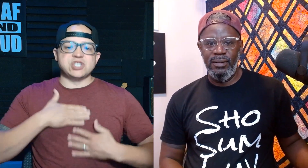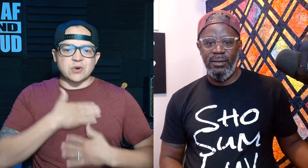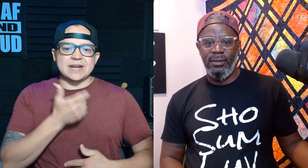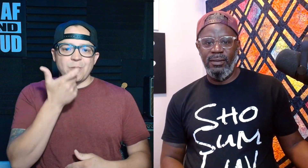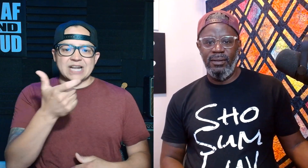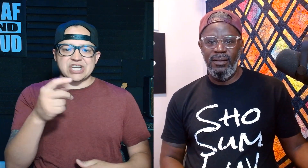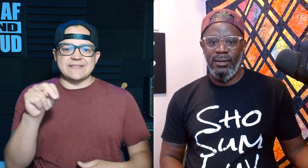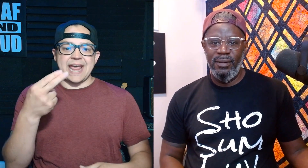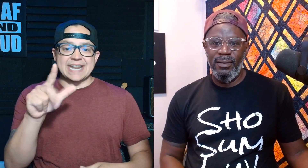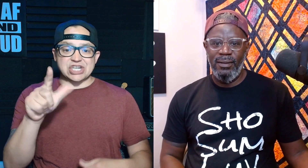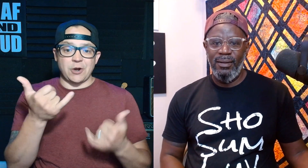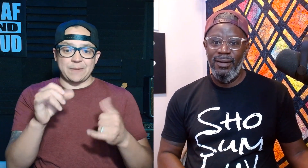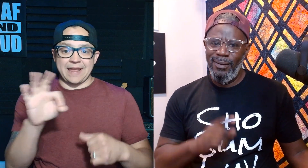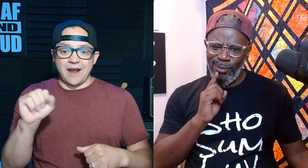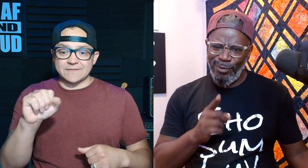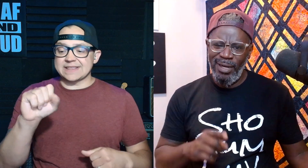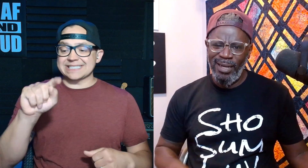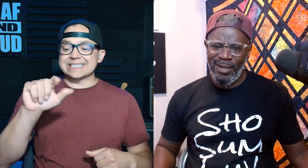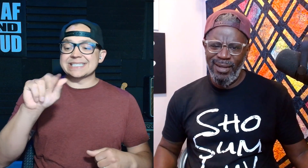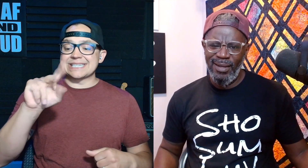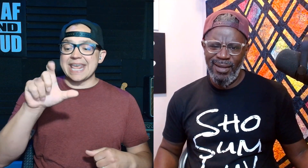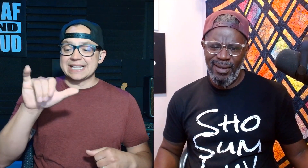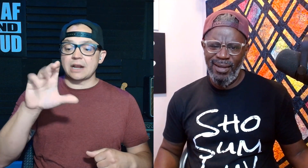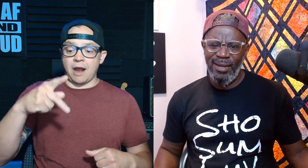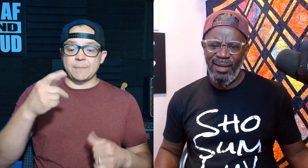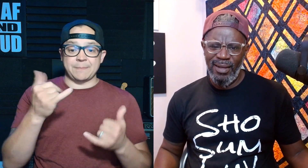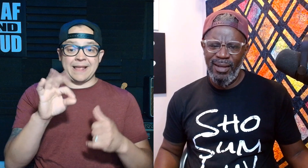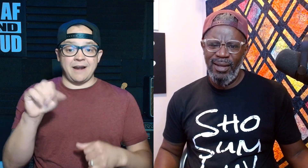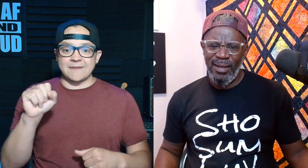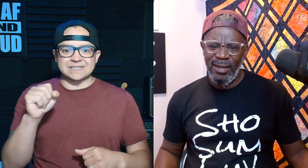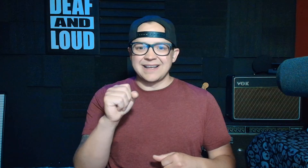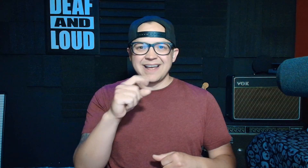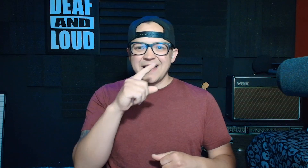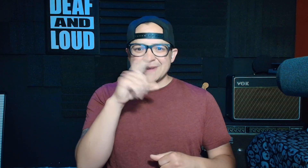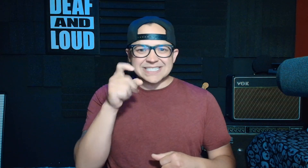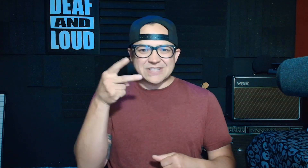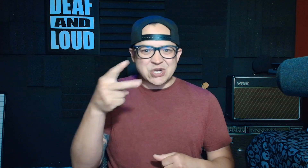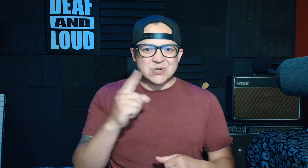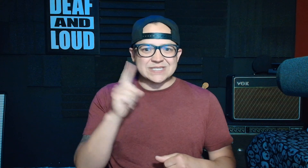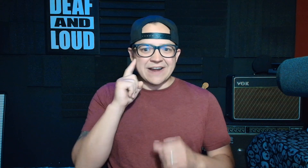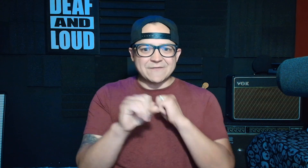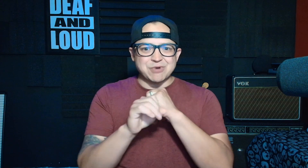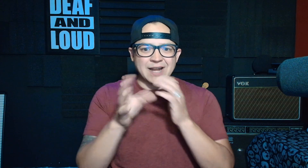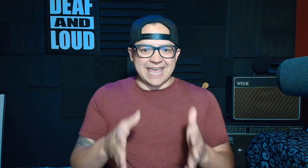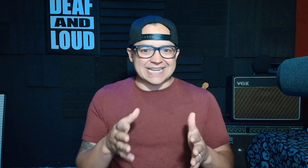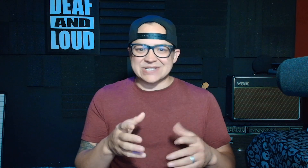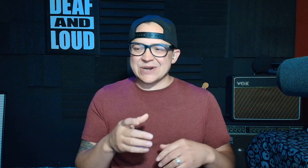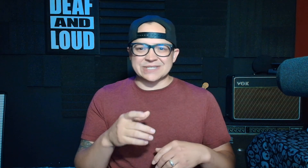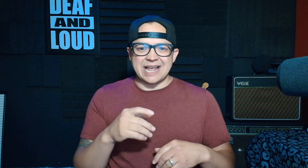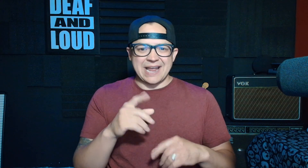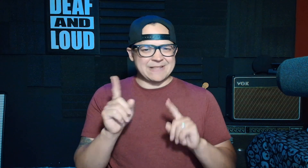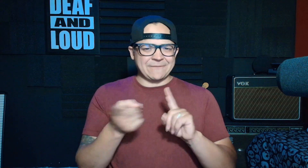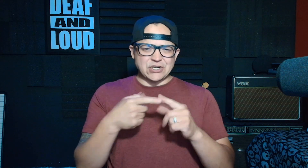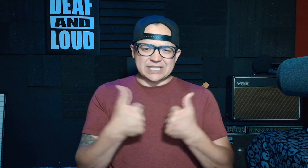really enjoyed watching the NHL playoffs, Really? the Stanley Cup playoffs, because of the two deaf